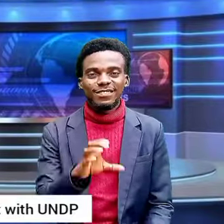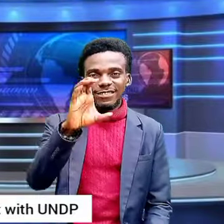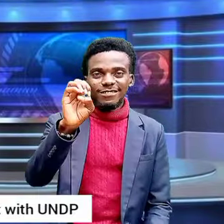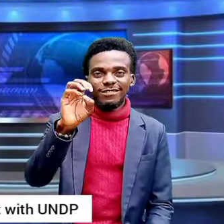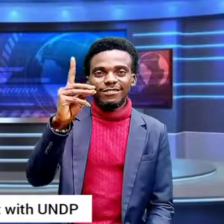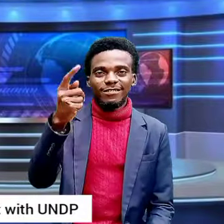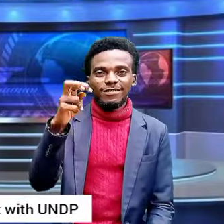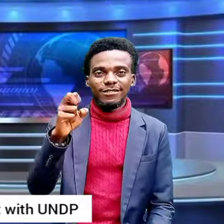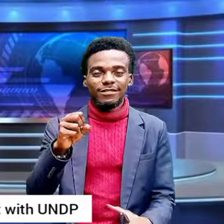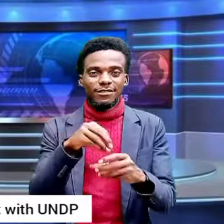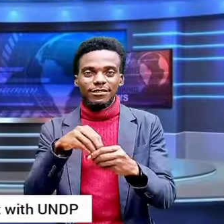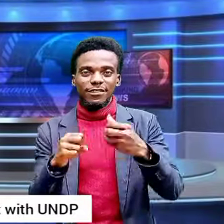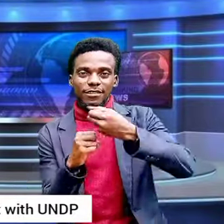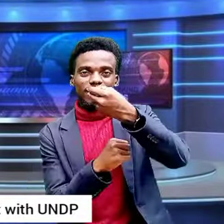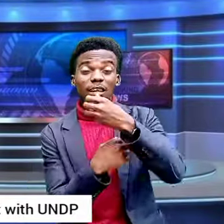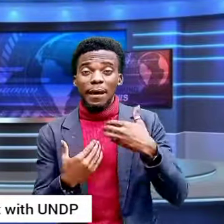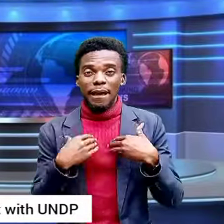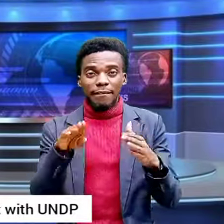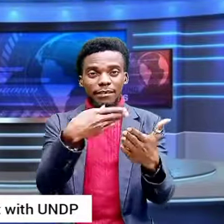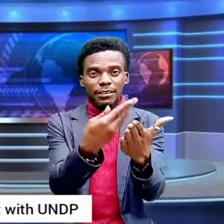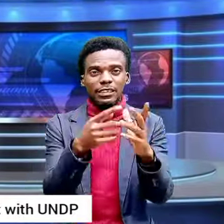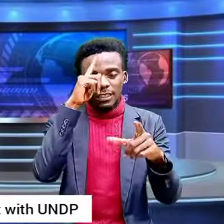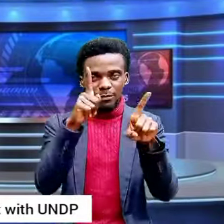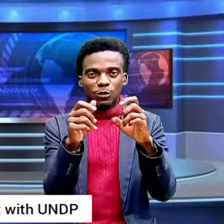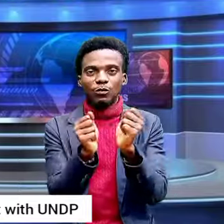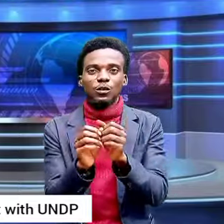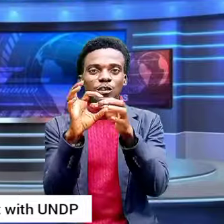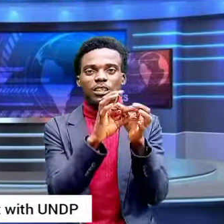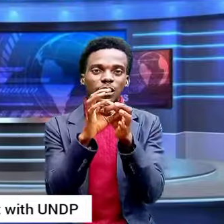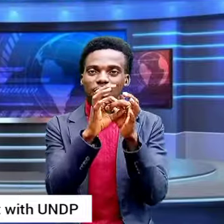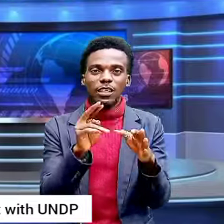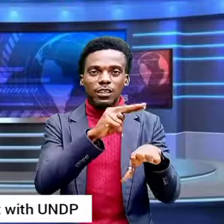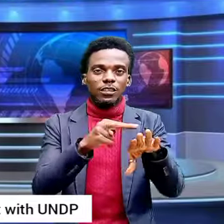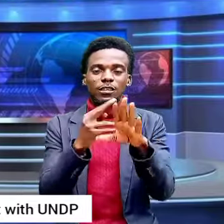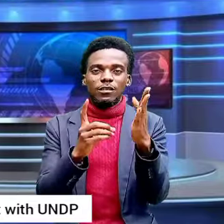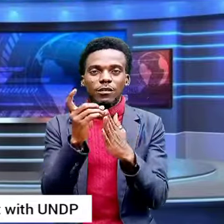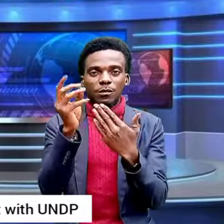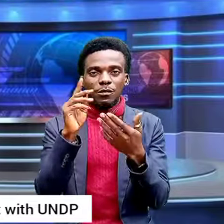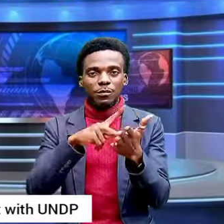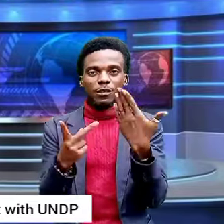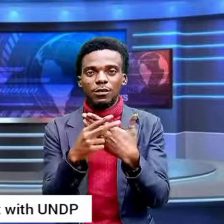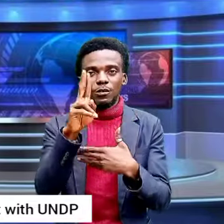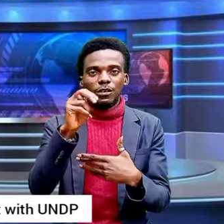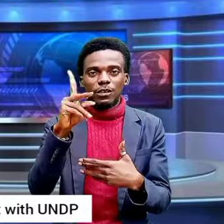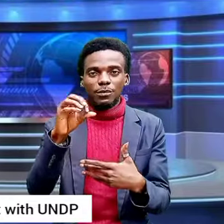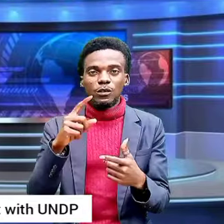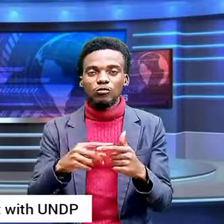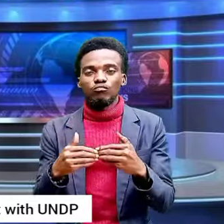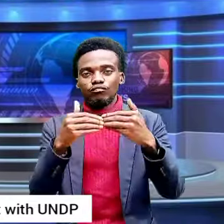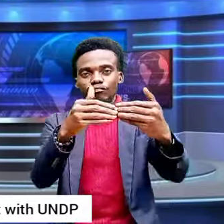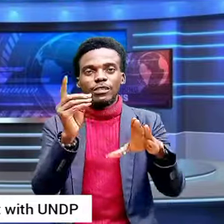CEDARSEED Foundation has reached an agreement with United Nations Development Programme (UNDP) to enhance